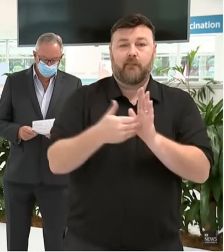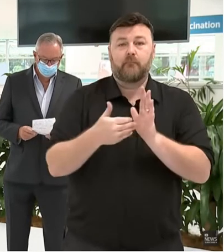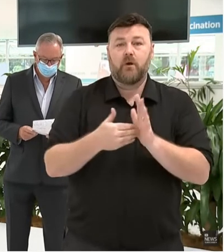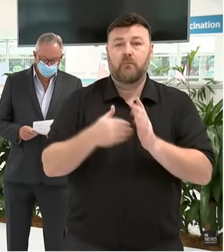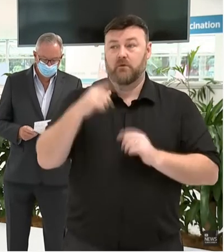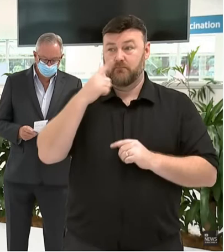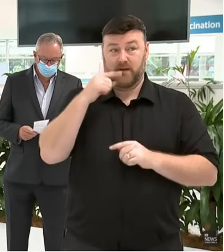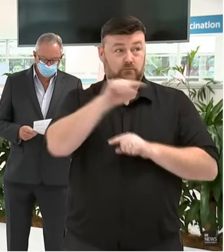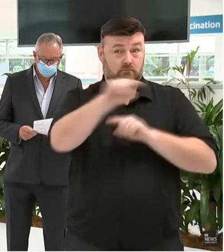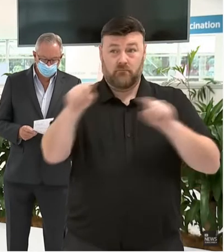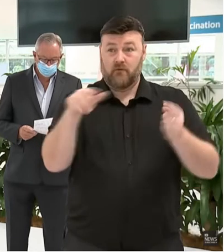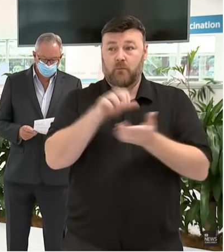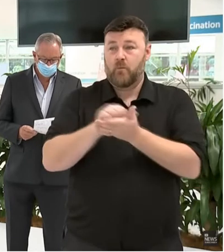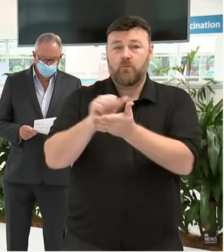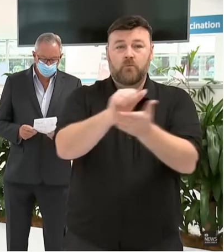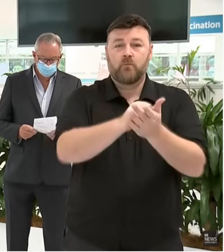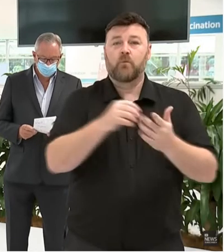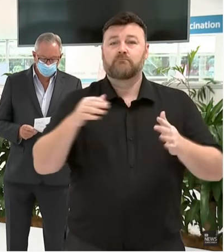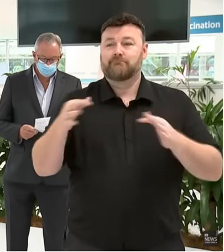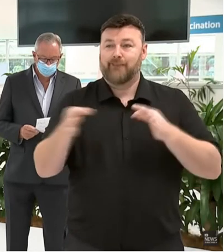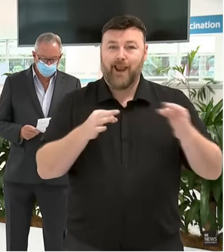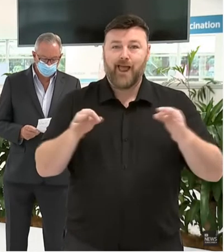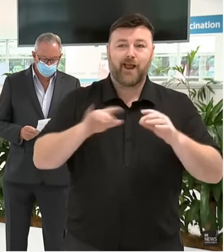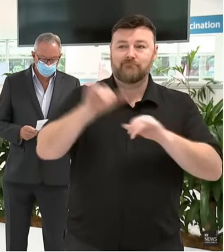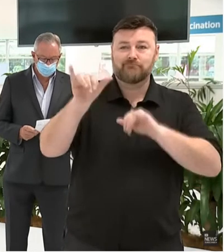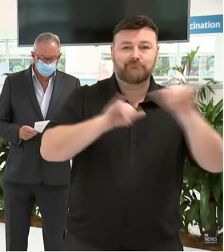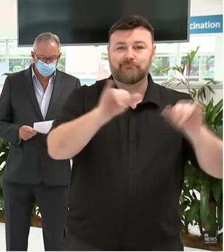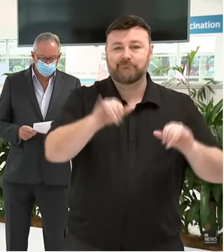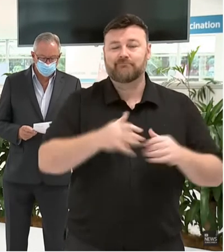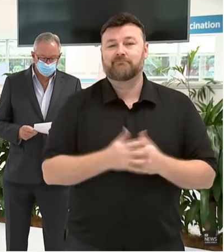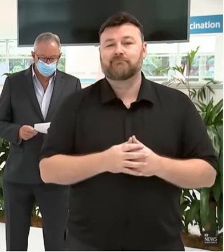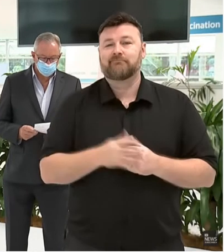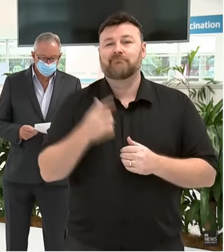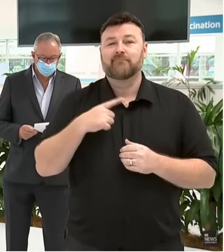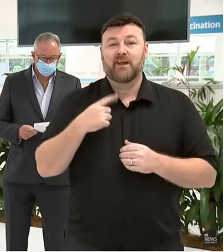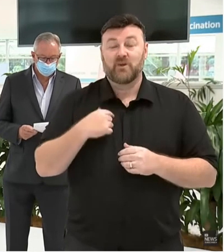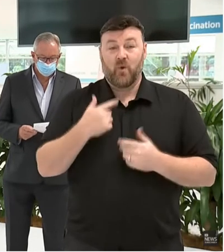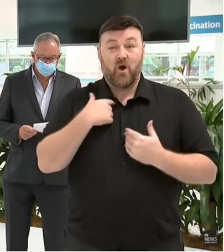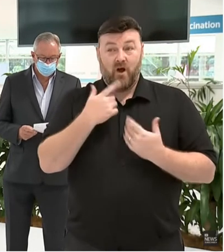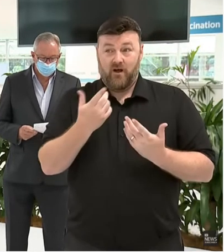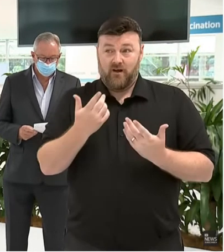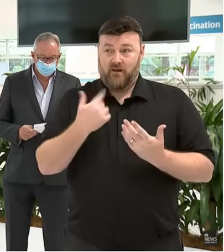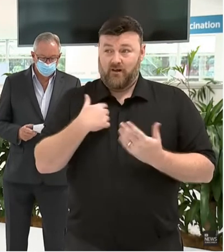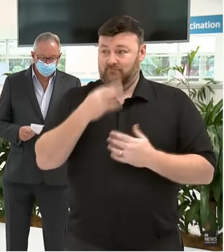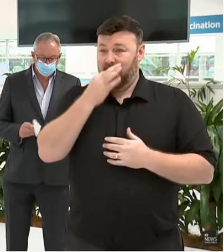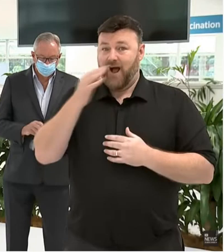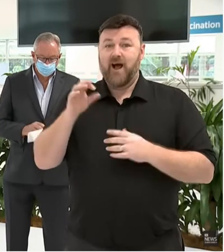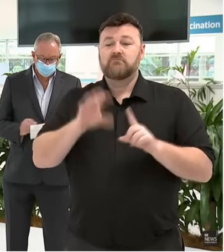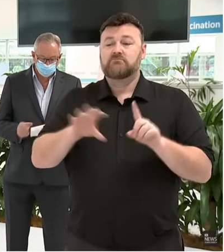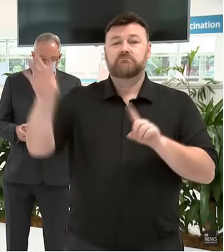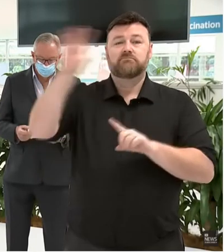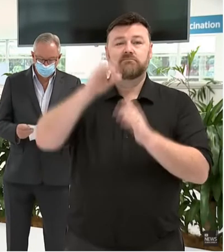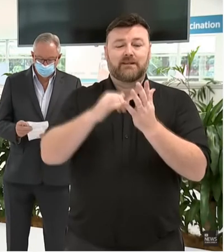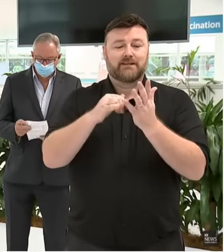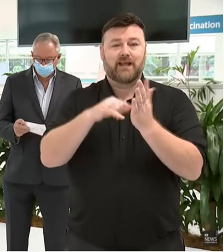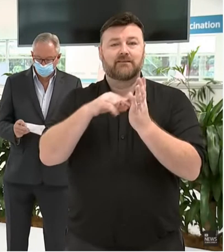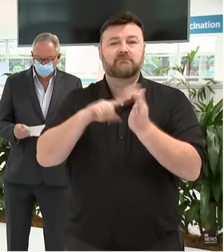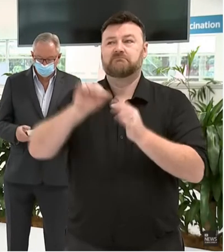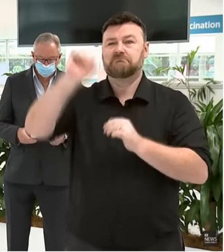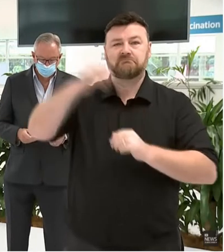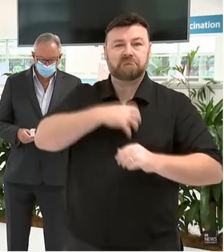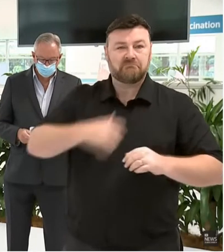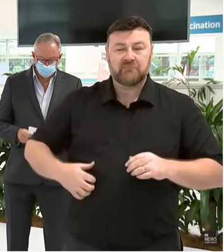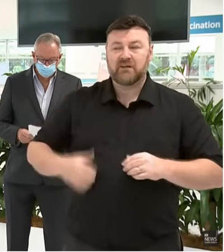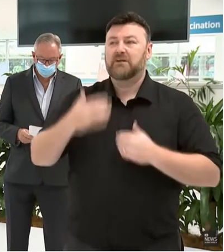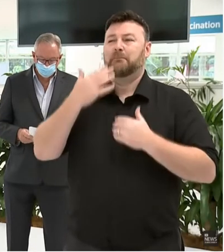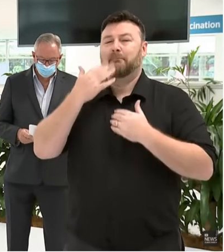right across the country. That's why I continue to urge my interstate counterparts to look